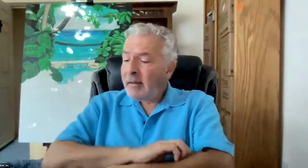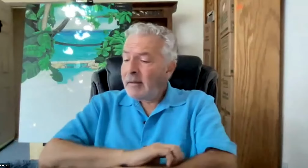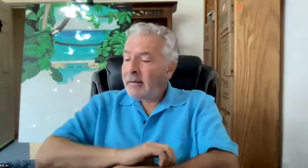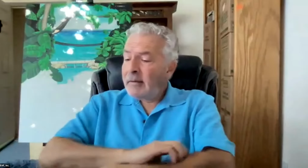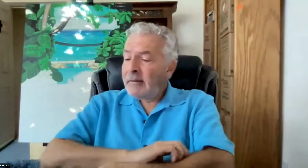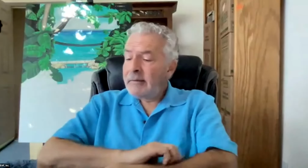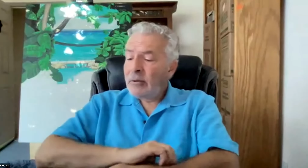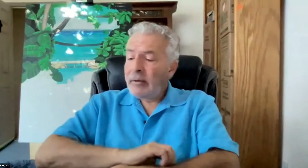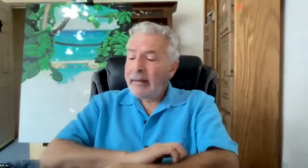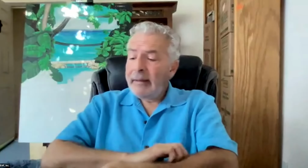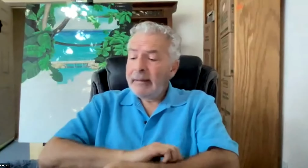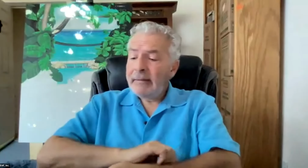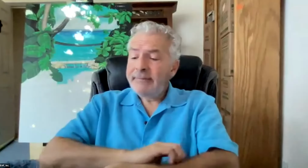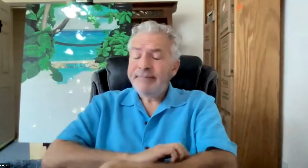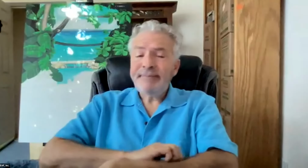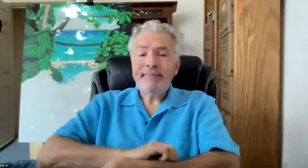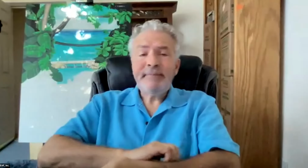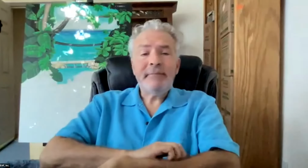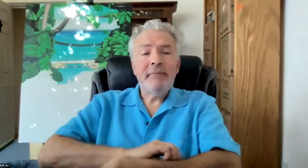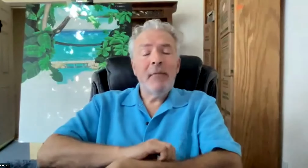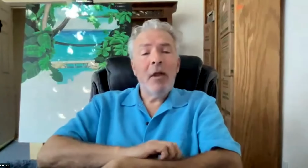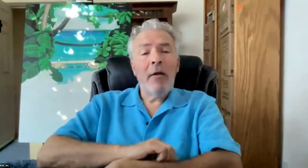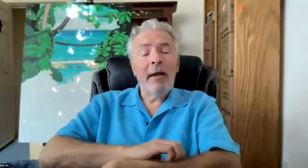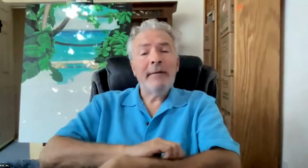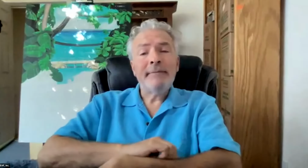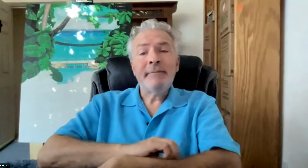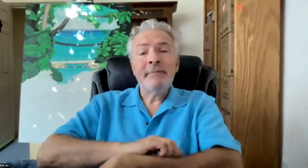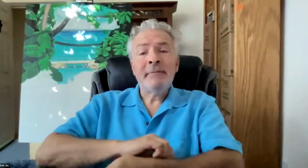question in the Q&A chat section.